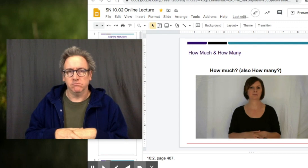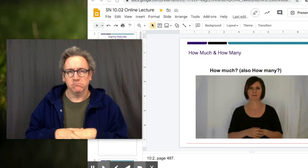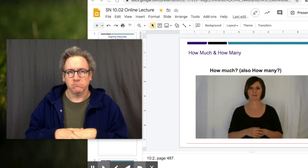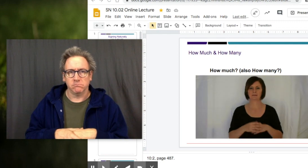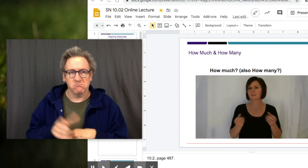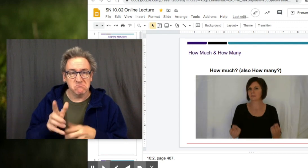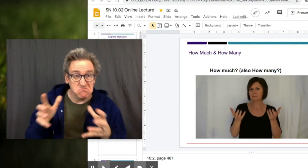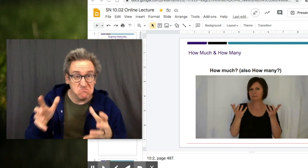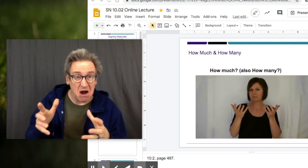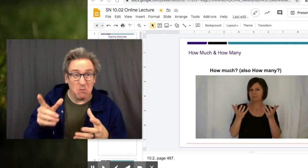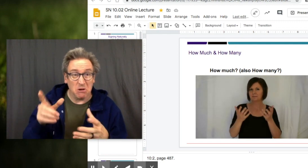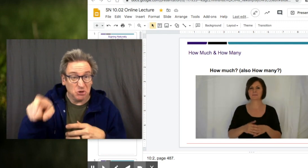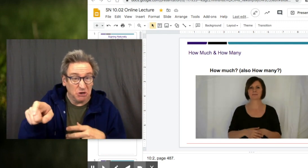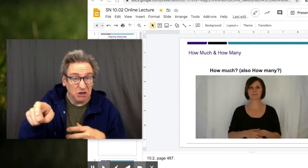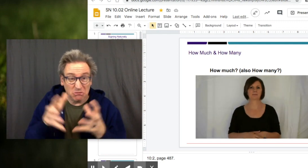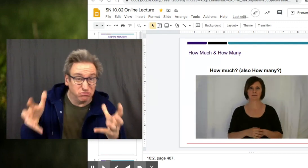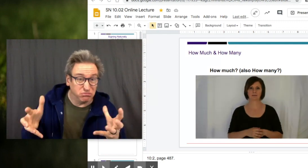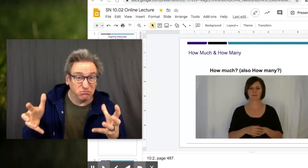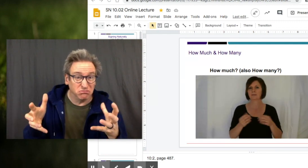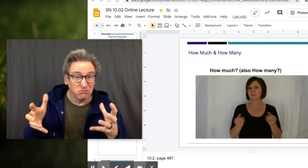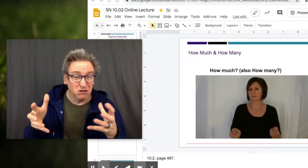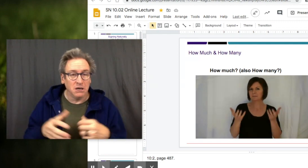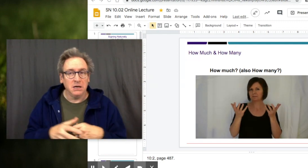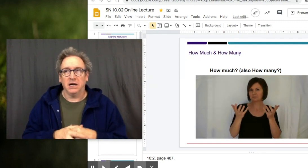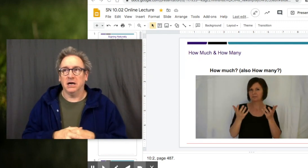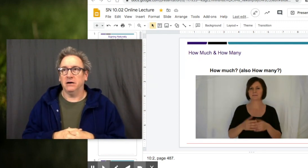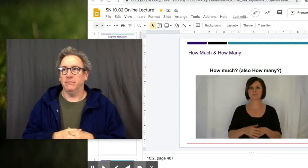do you need?